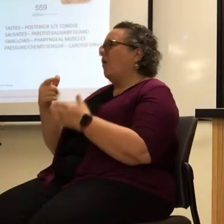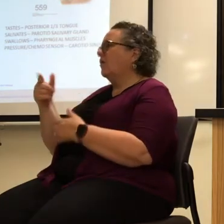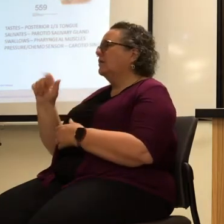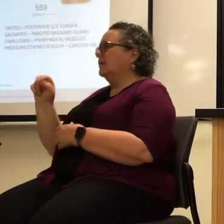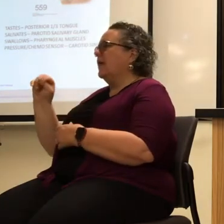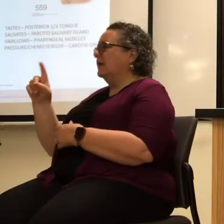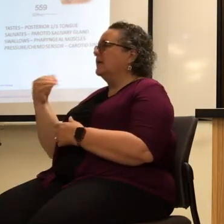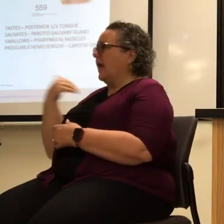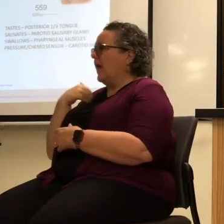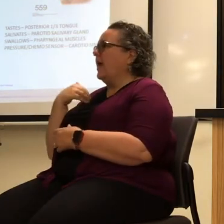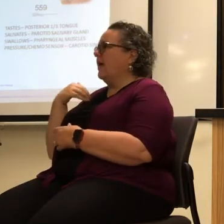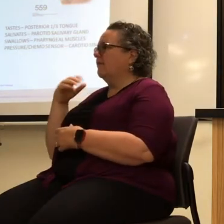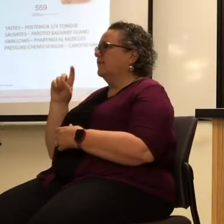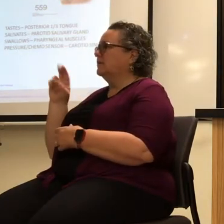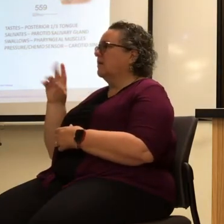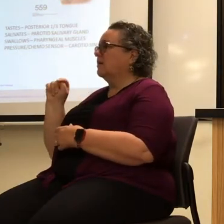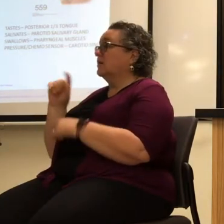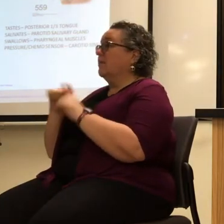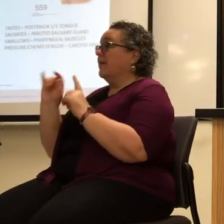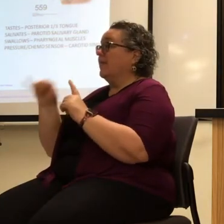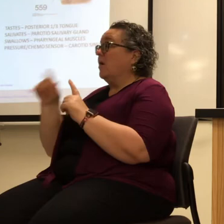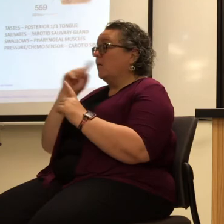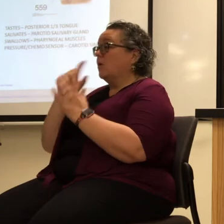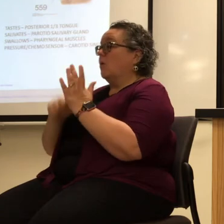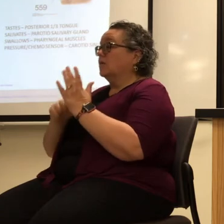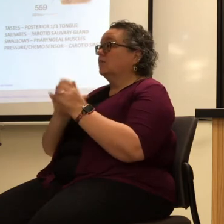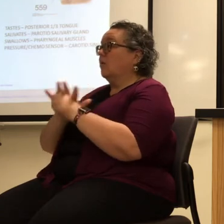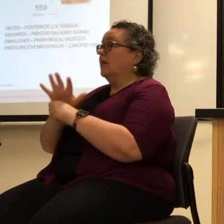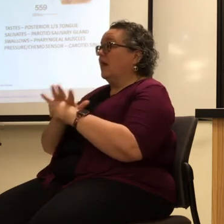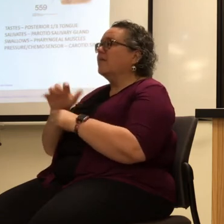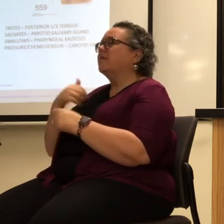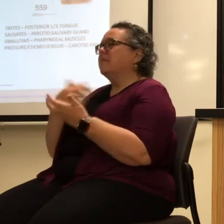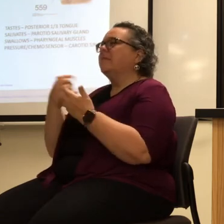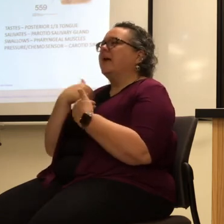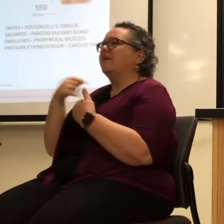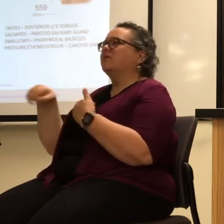that one is noticeable enough, maybe I'll have you identify it.